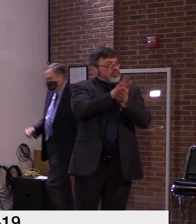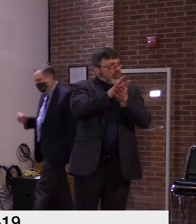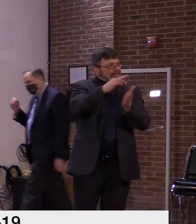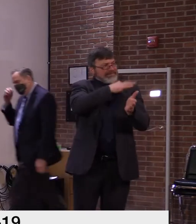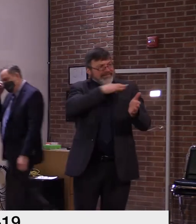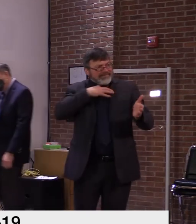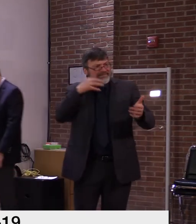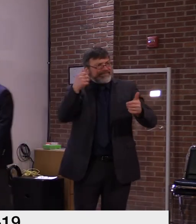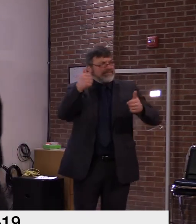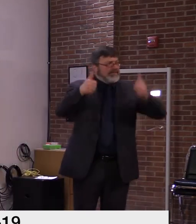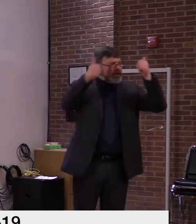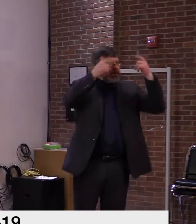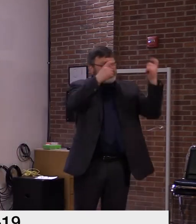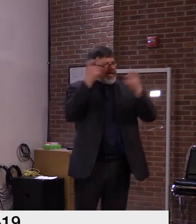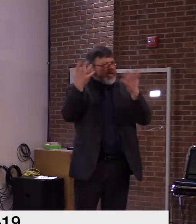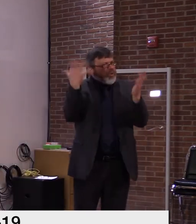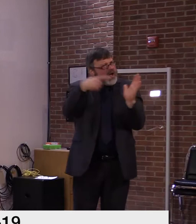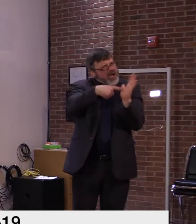Secretary French.